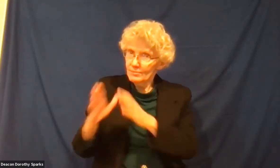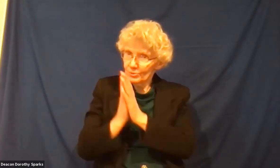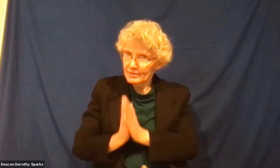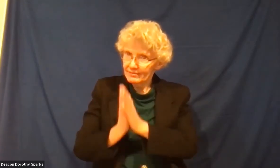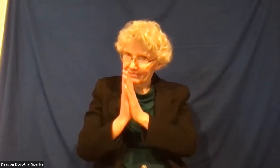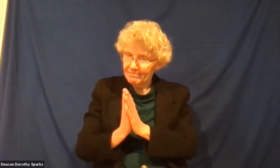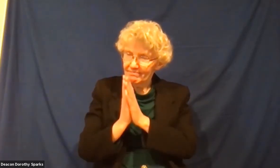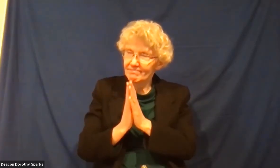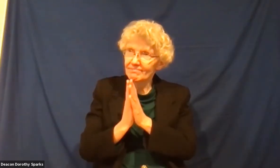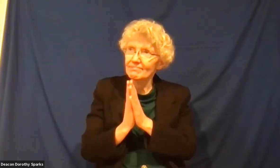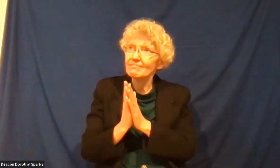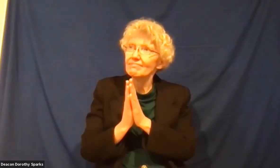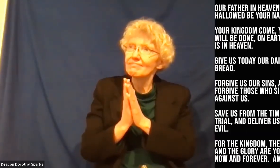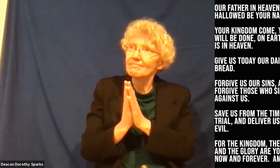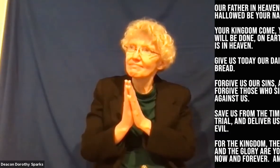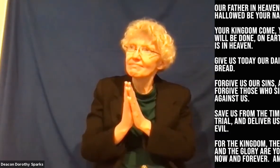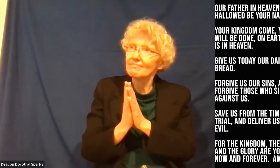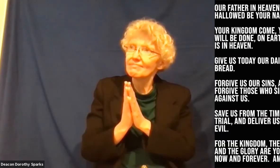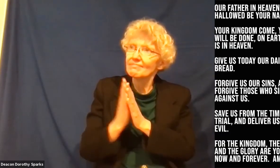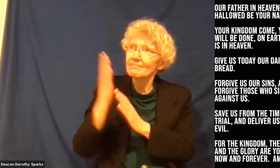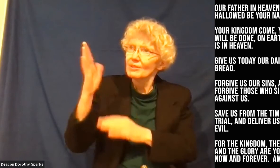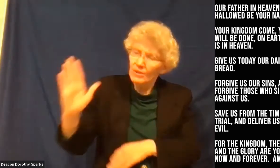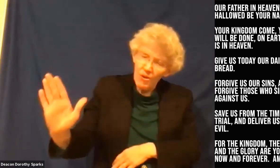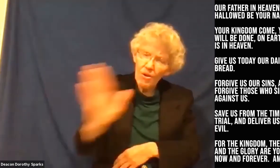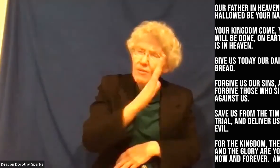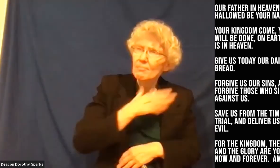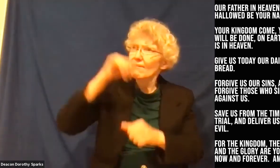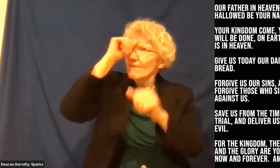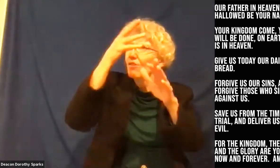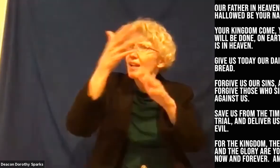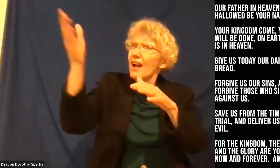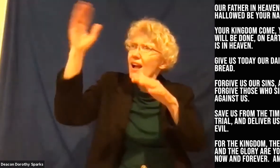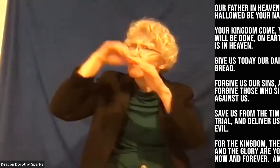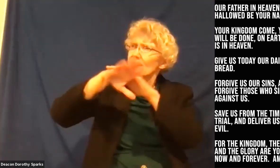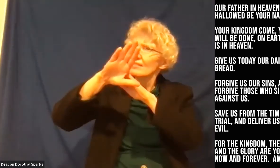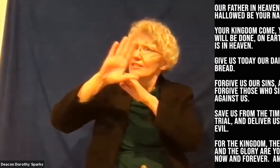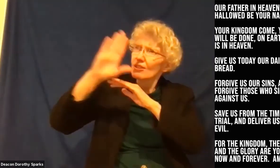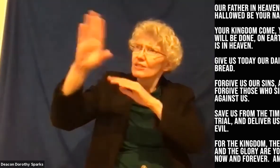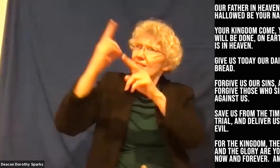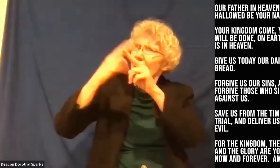And now the Lord's Prayer in ASL. Please follow along.